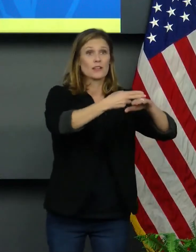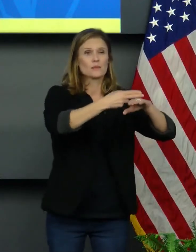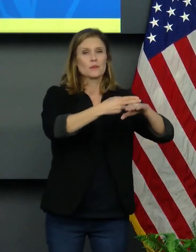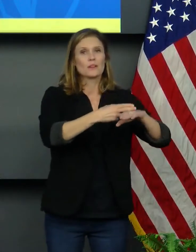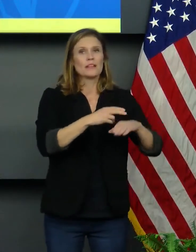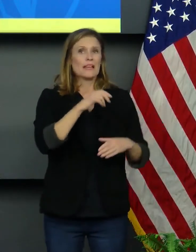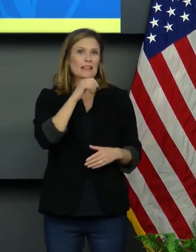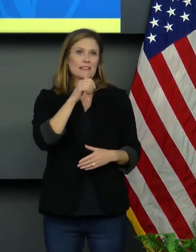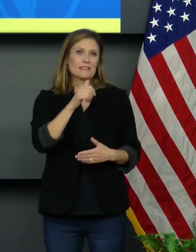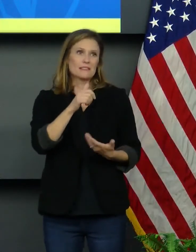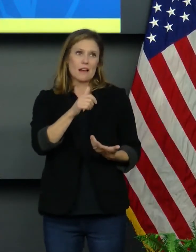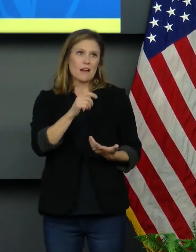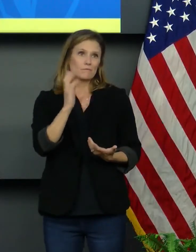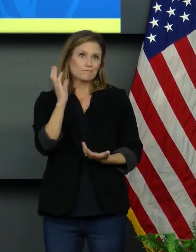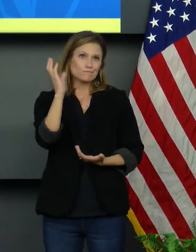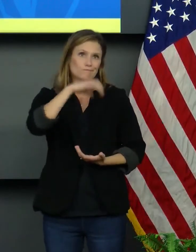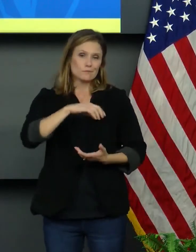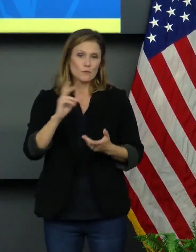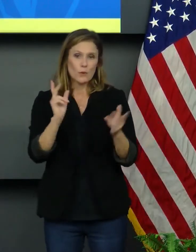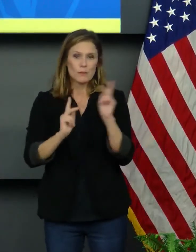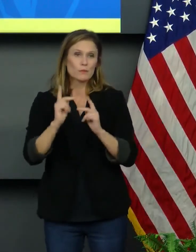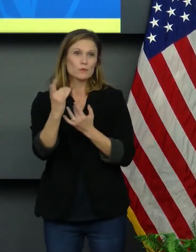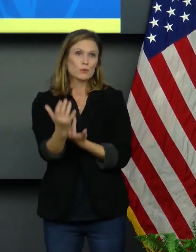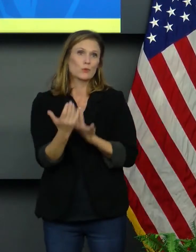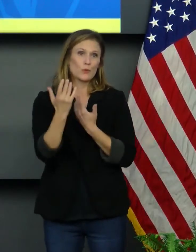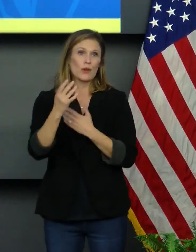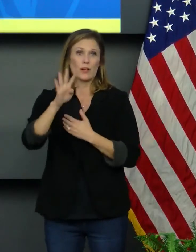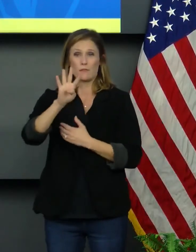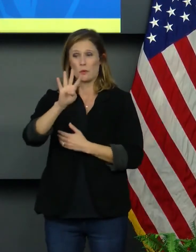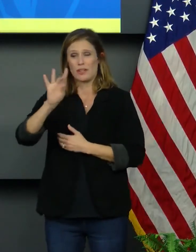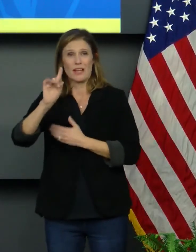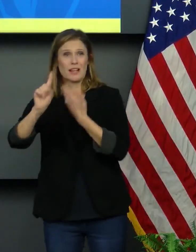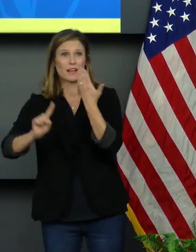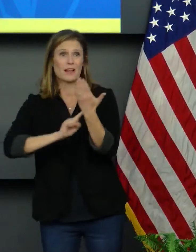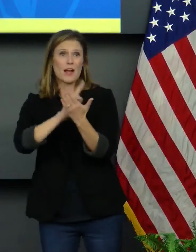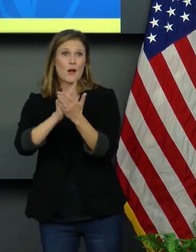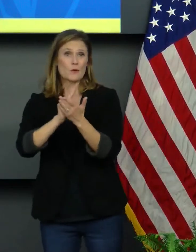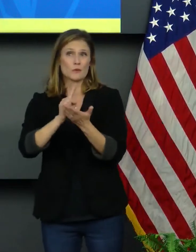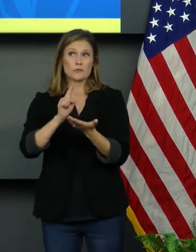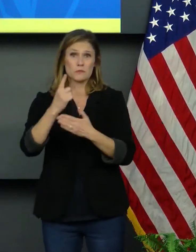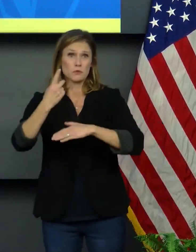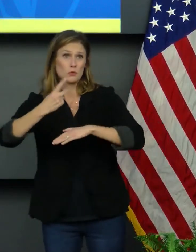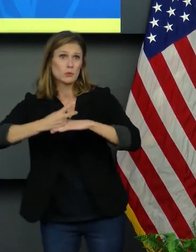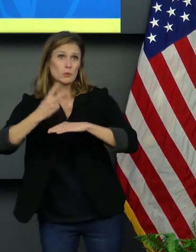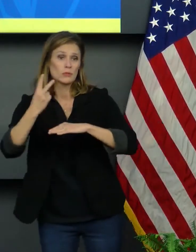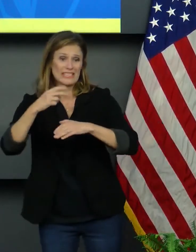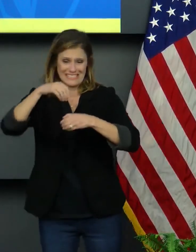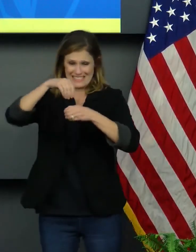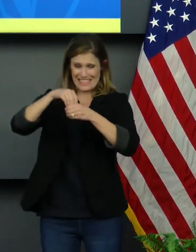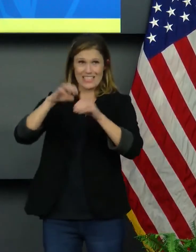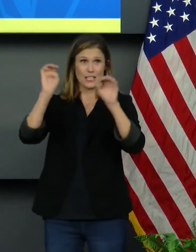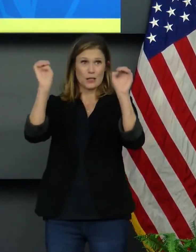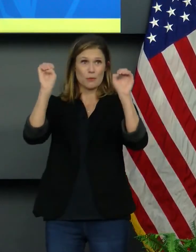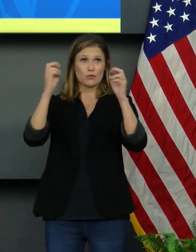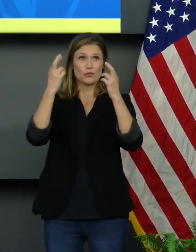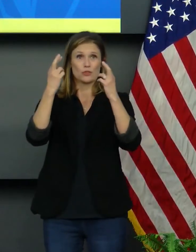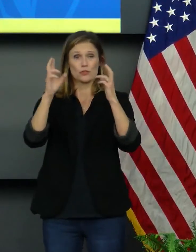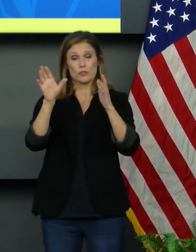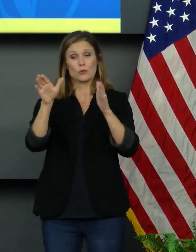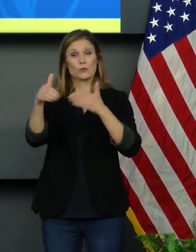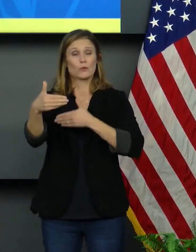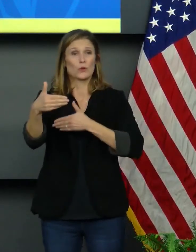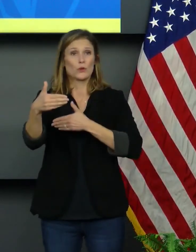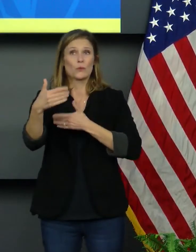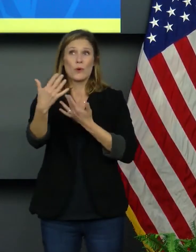not unusual for people to wait sometimes 48 hours, 2 days, in the emergency room waiting for a bed